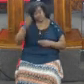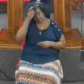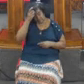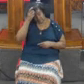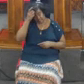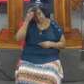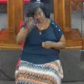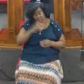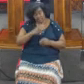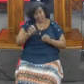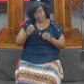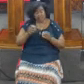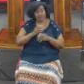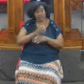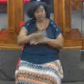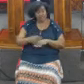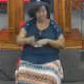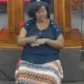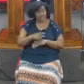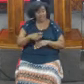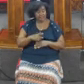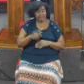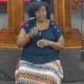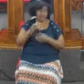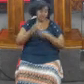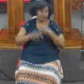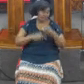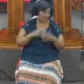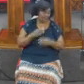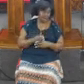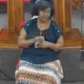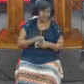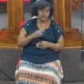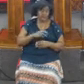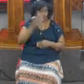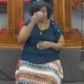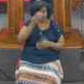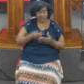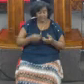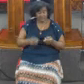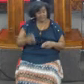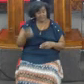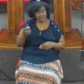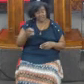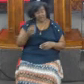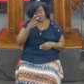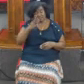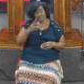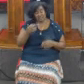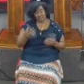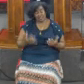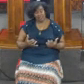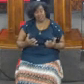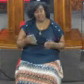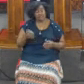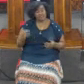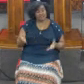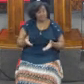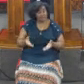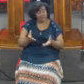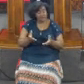in the Bahamas, but across our land, and across our world. We know what is happening there. And we've seen now the encouragement that